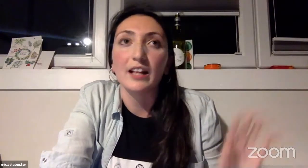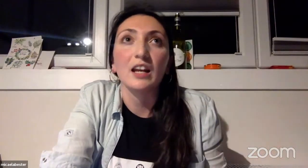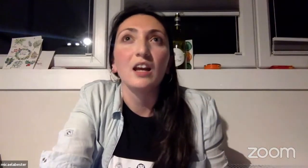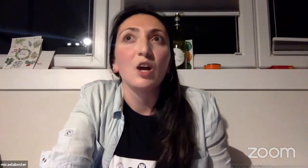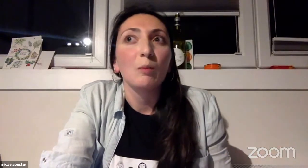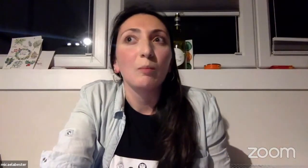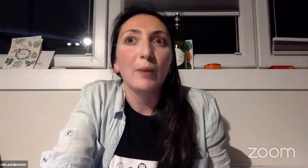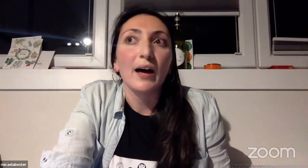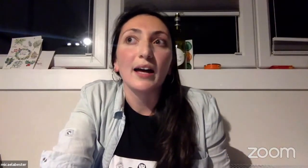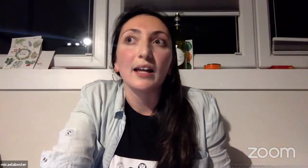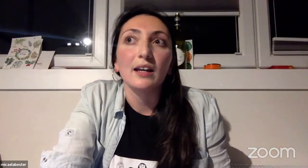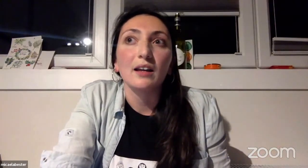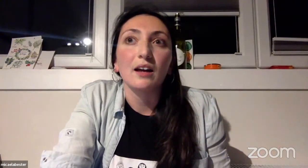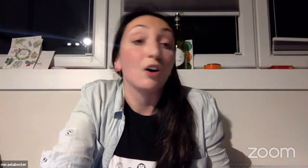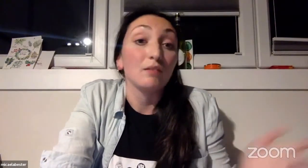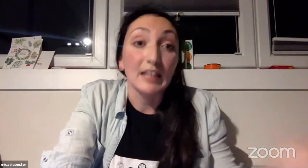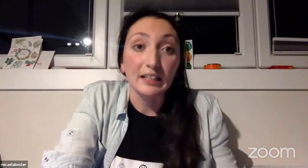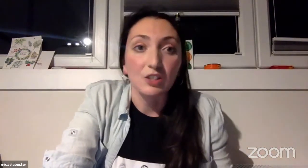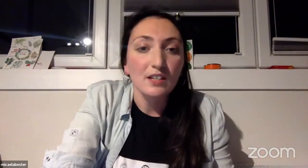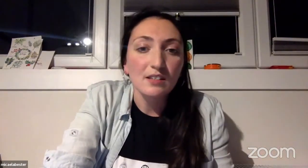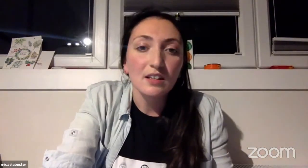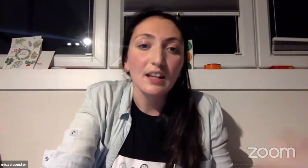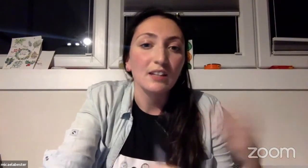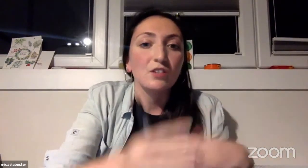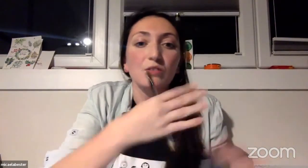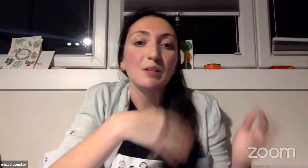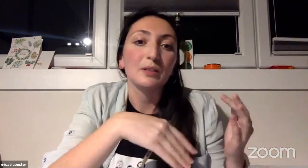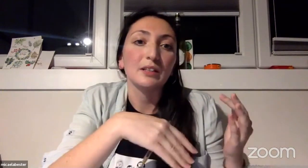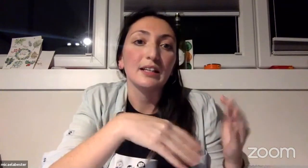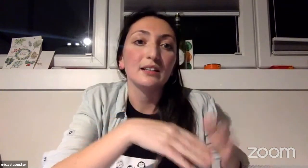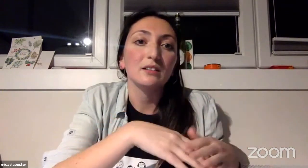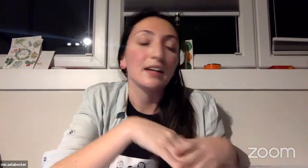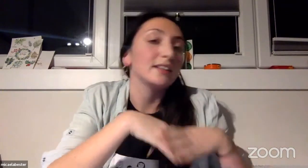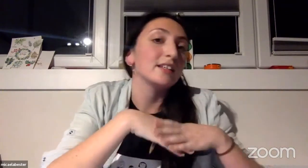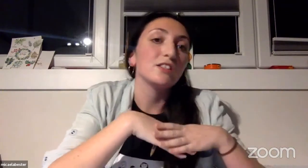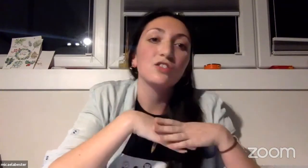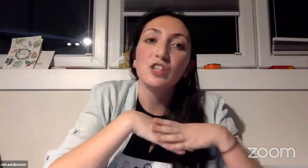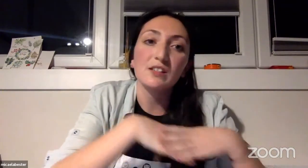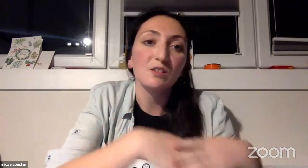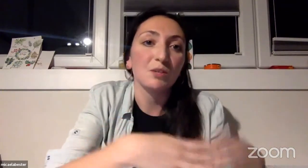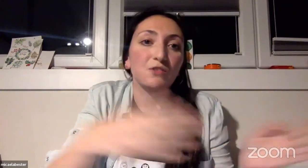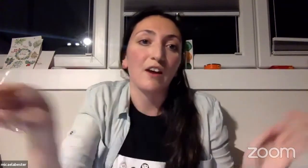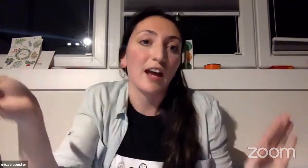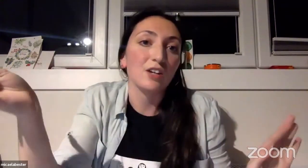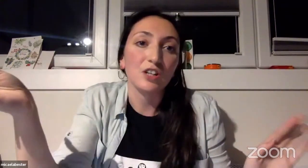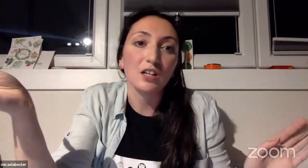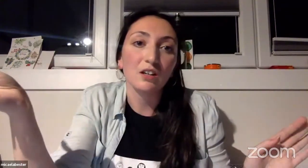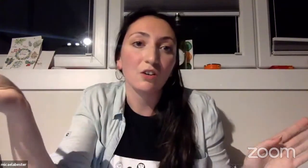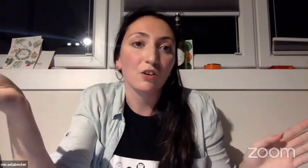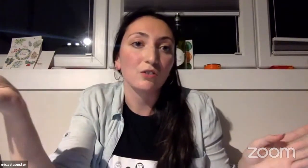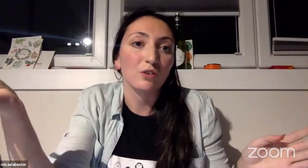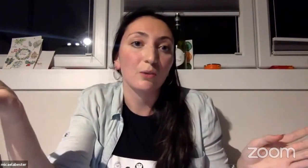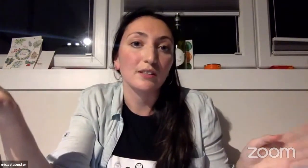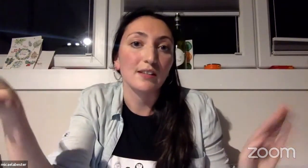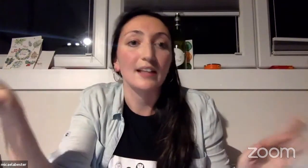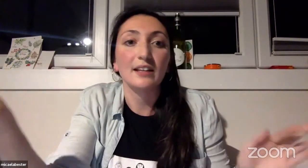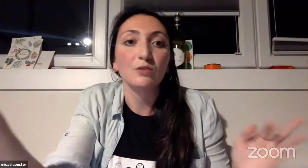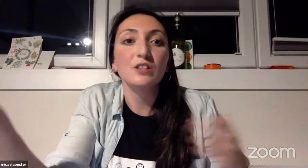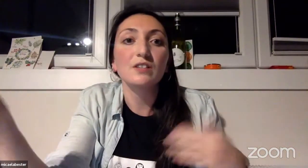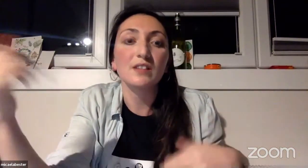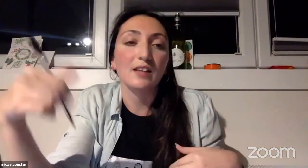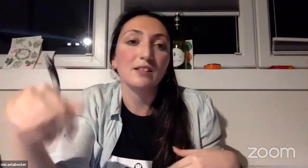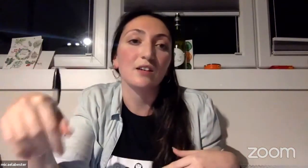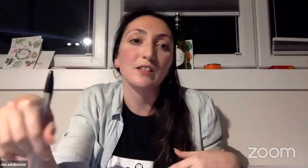French, Italian, but English doesn't. And so similarly, like there's just as much variation across all the world's